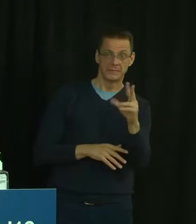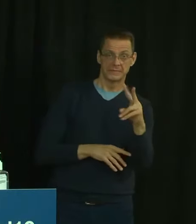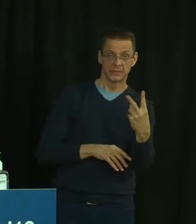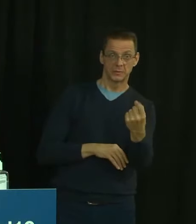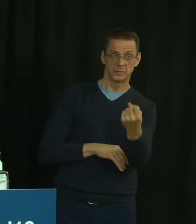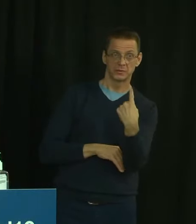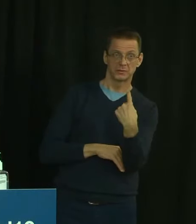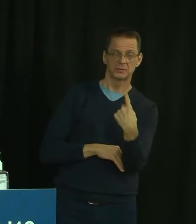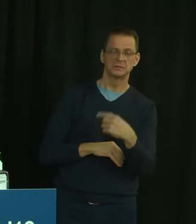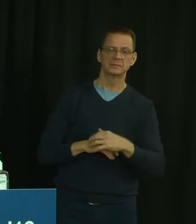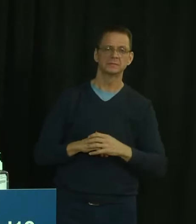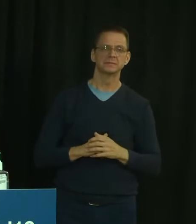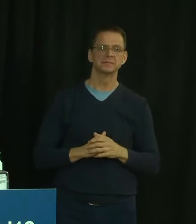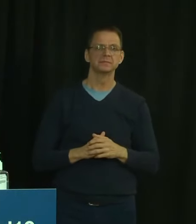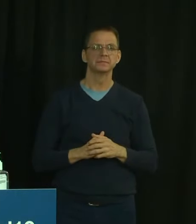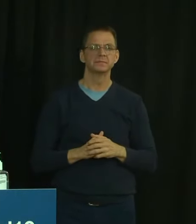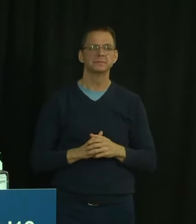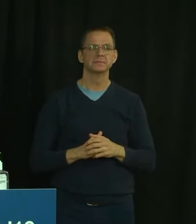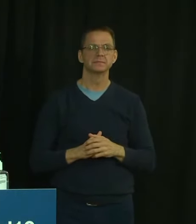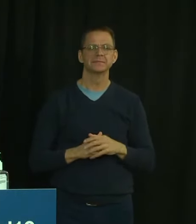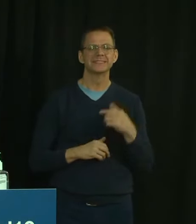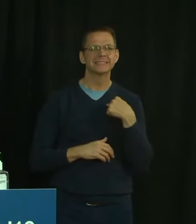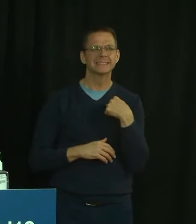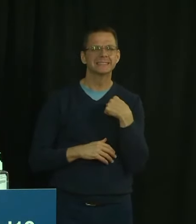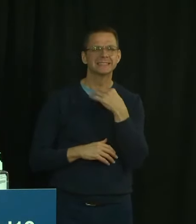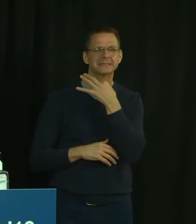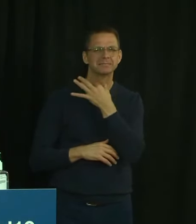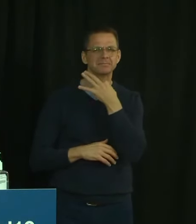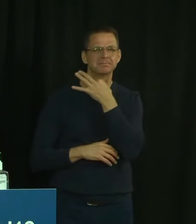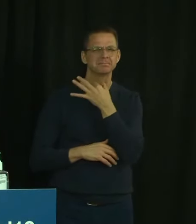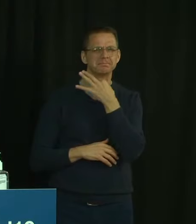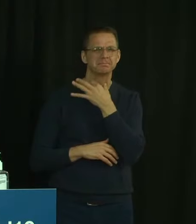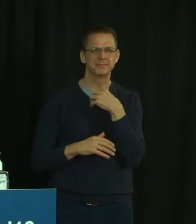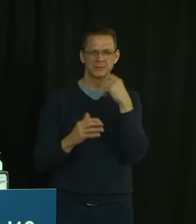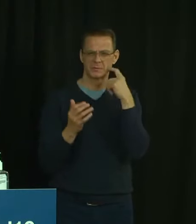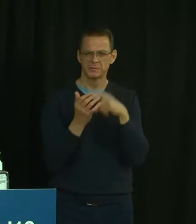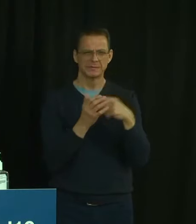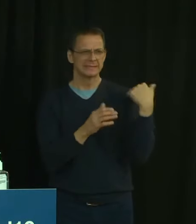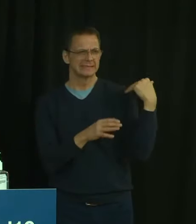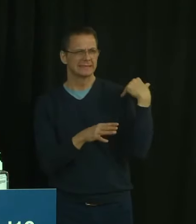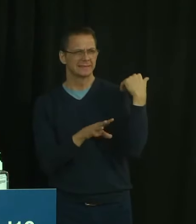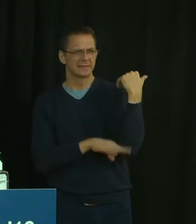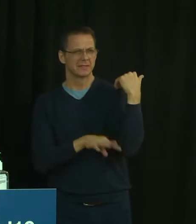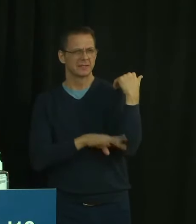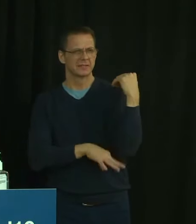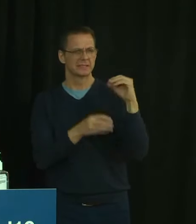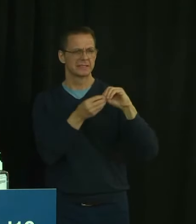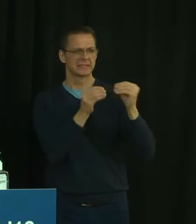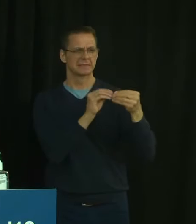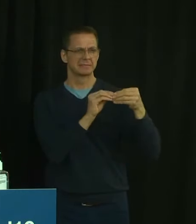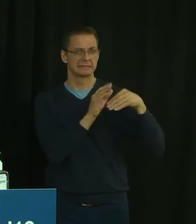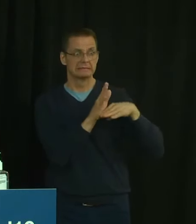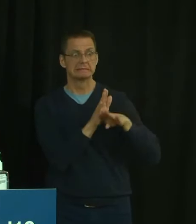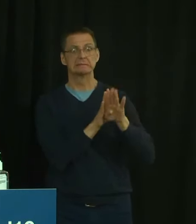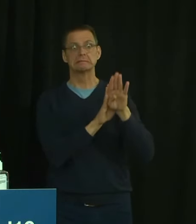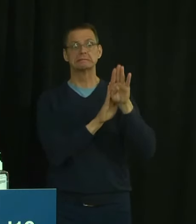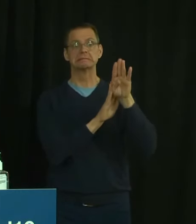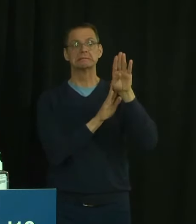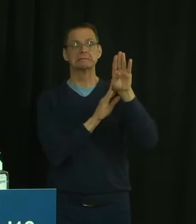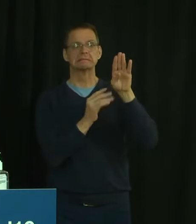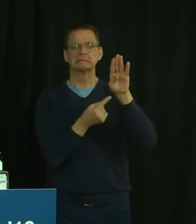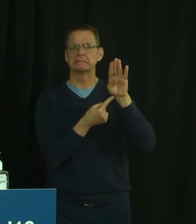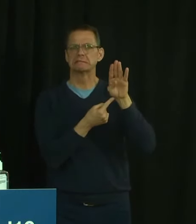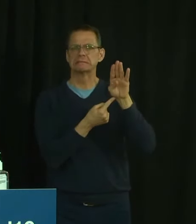seeing that rolling out slower. In the fall, we had a pretty sharp increase, kind of similar to what we have now. And really the only thing that stopped that was